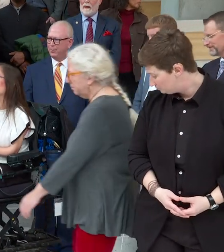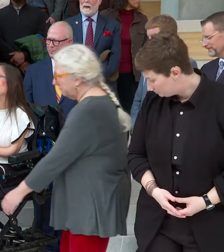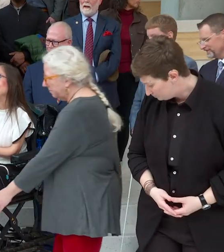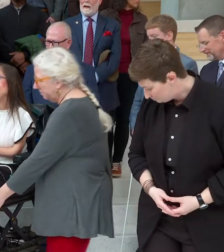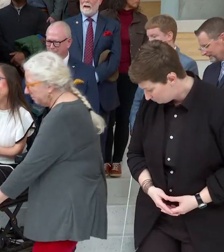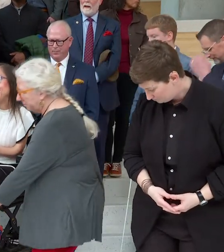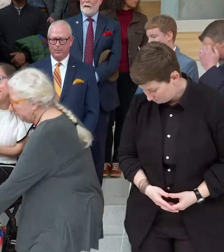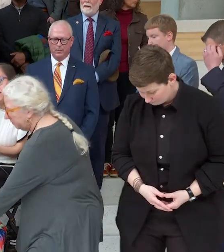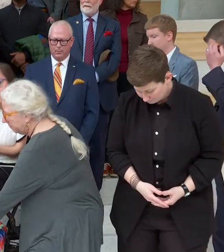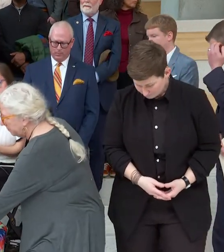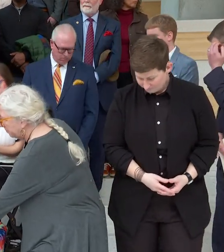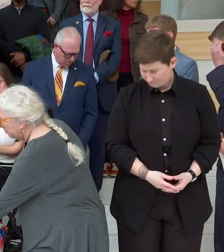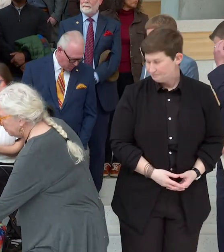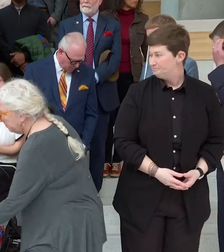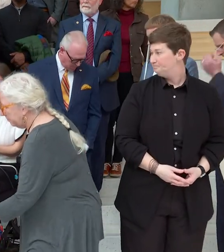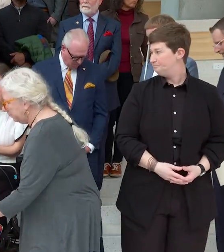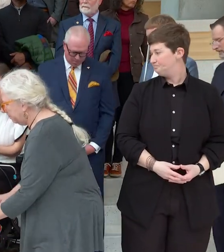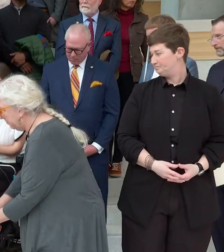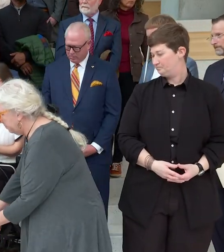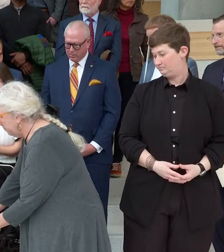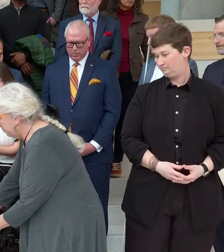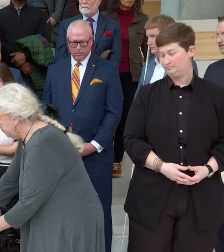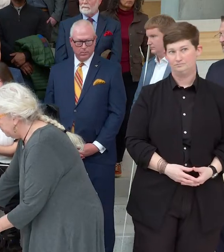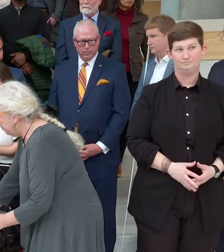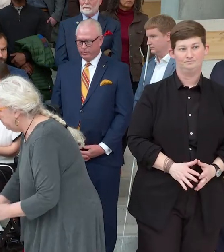Disability. Thank you so much for being here.